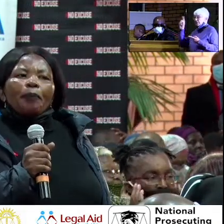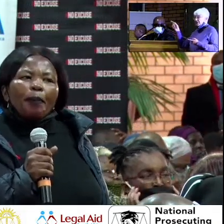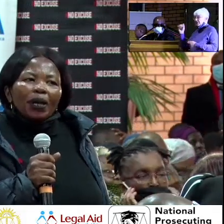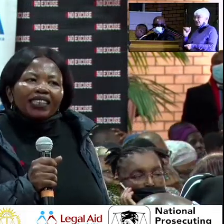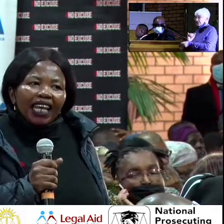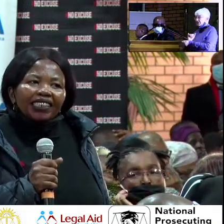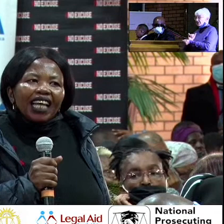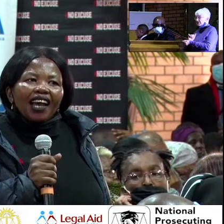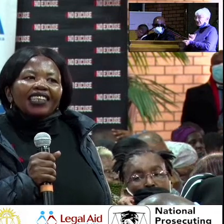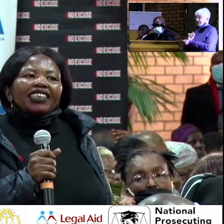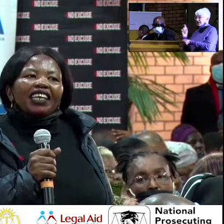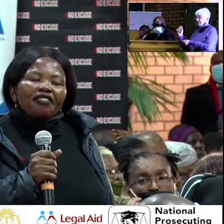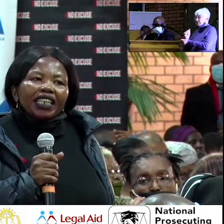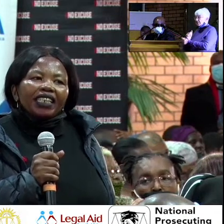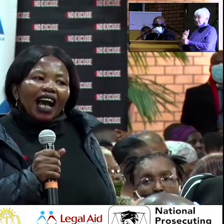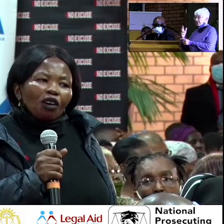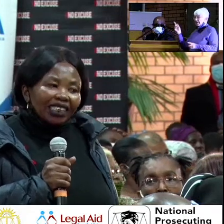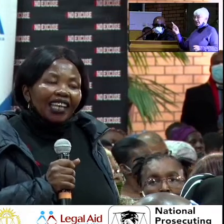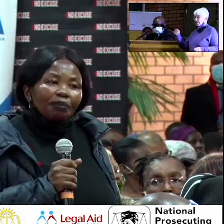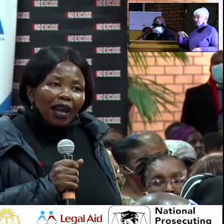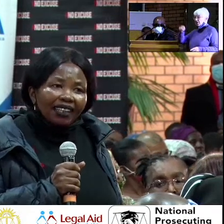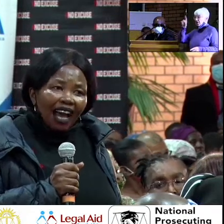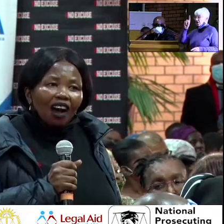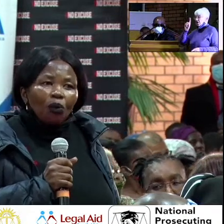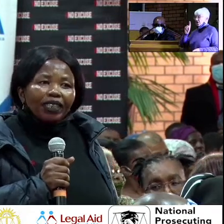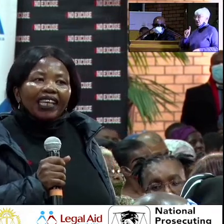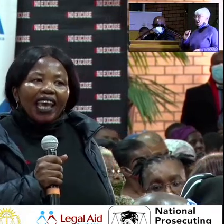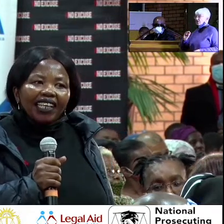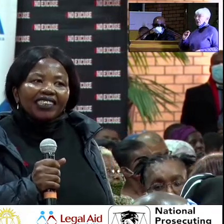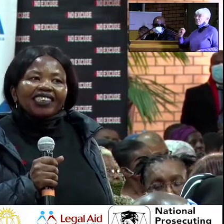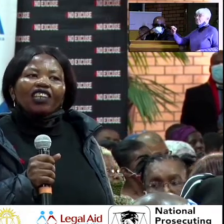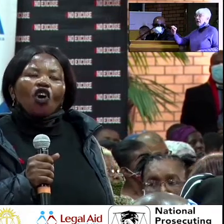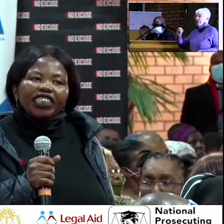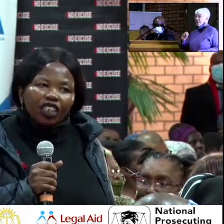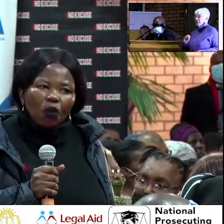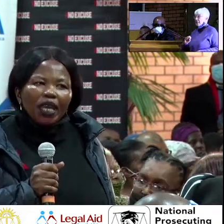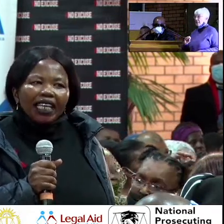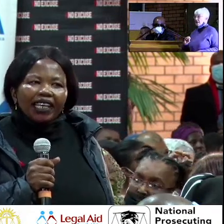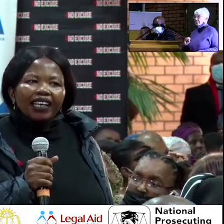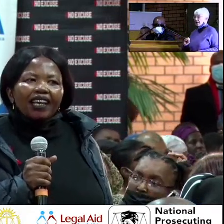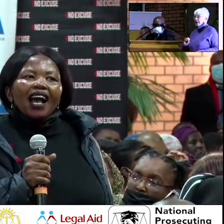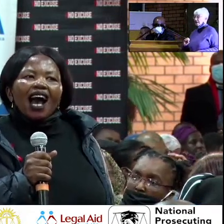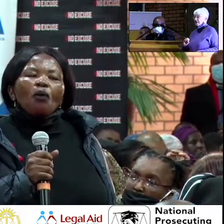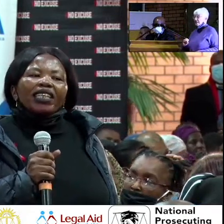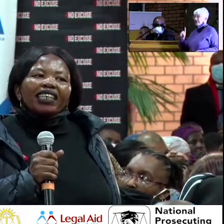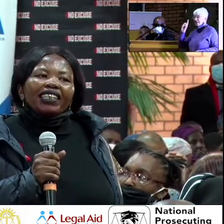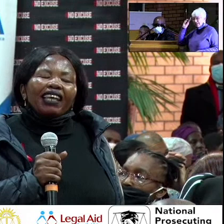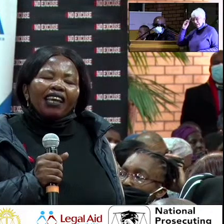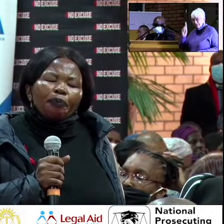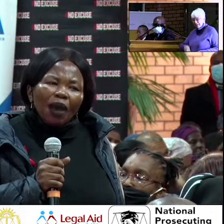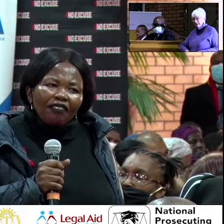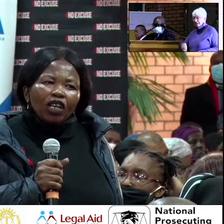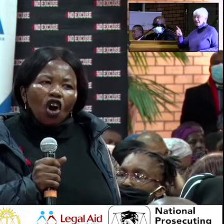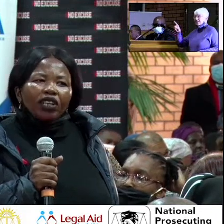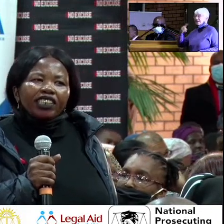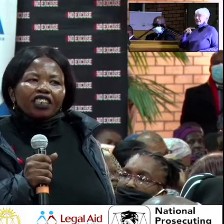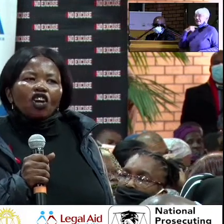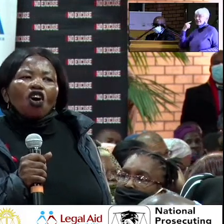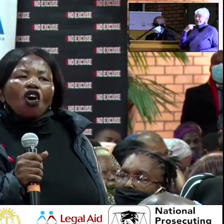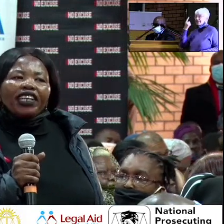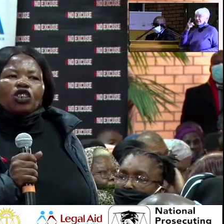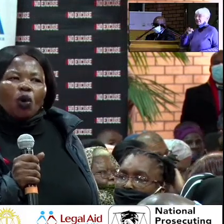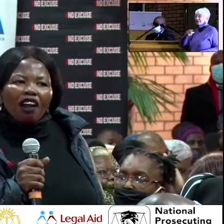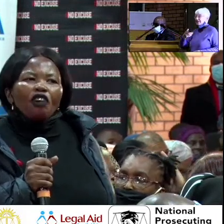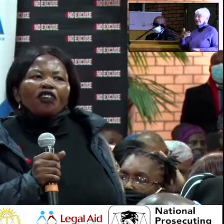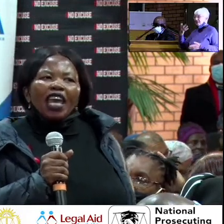The perpetrator is even outside by now. The case is still continuing. I was in Bevel Court